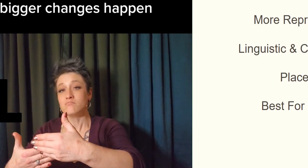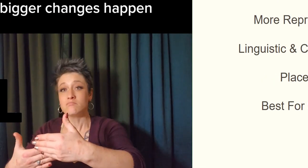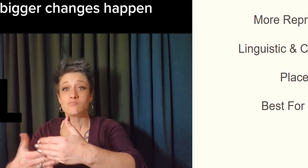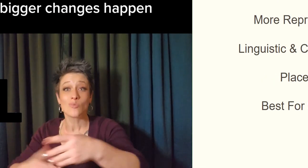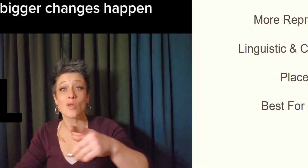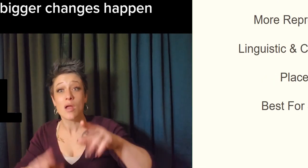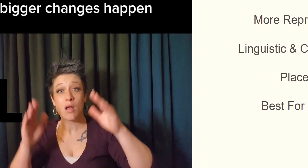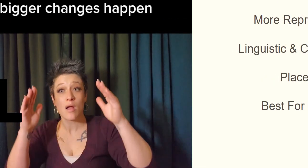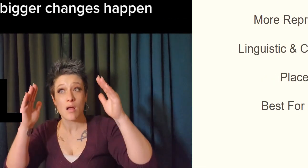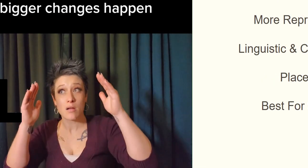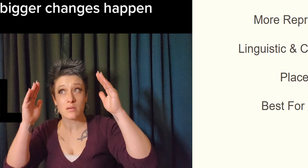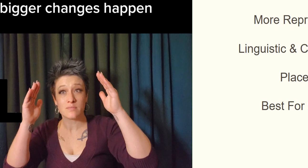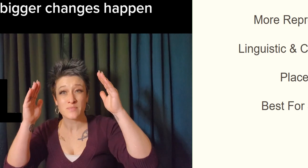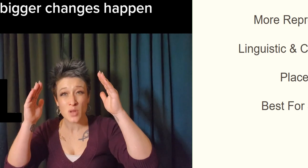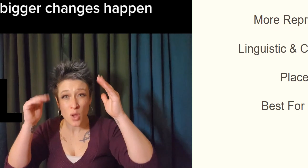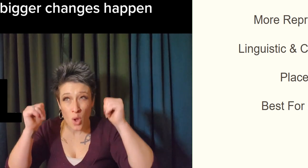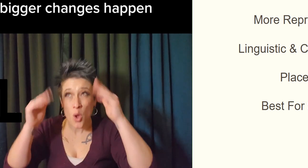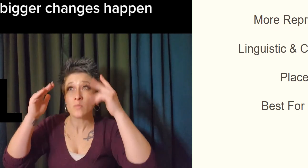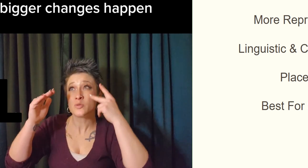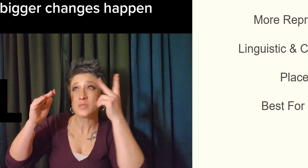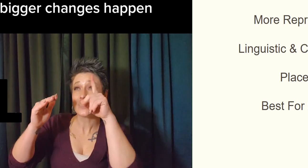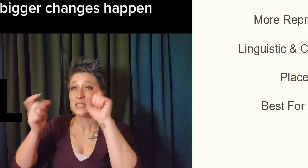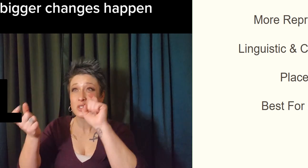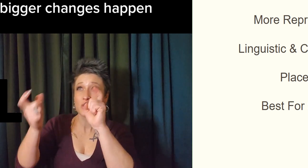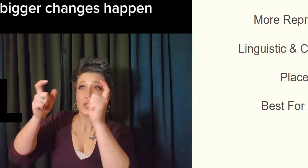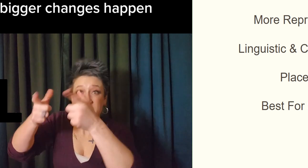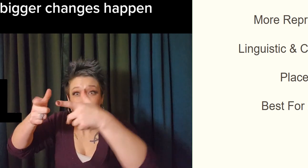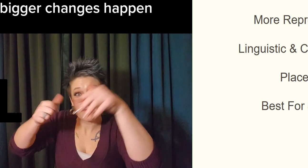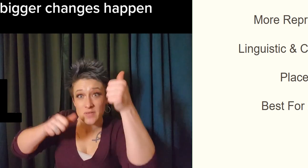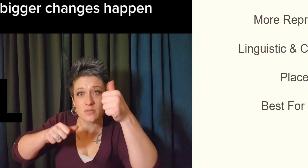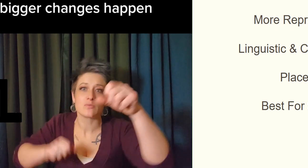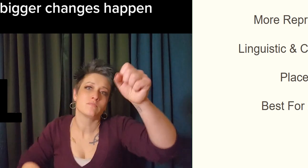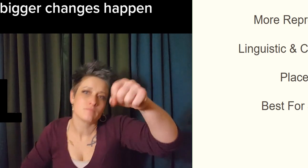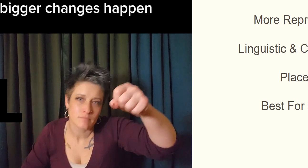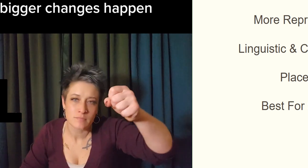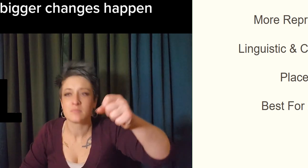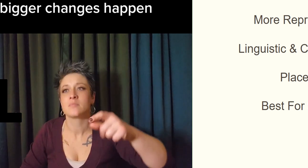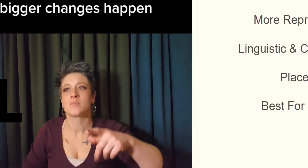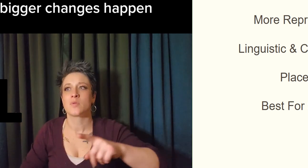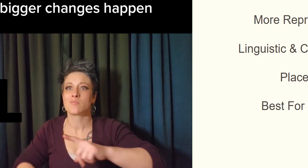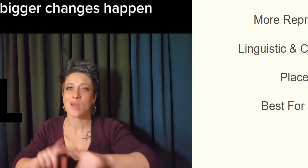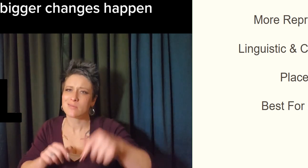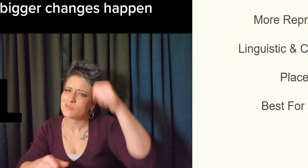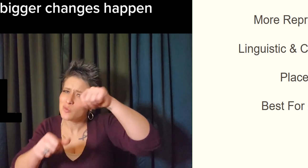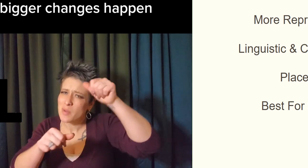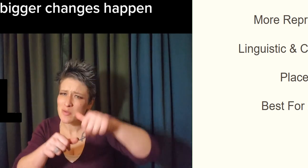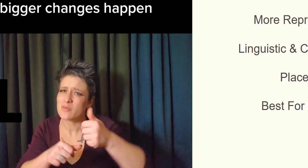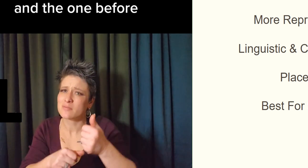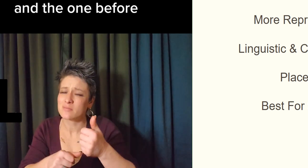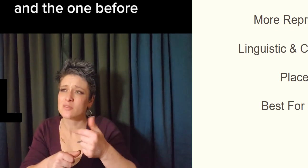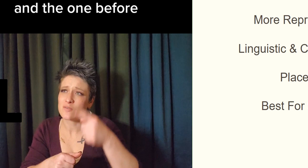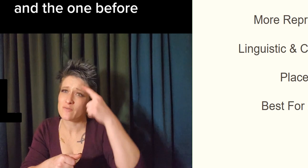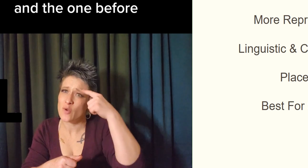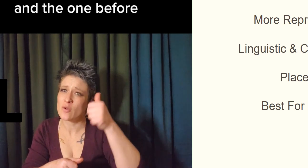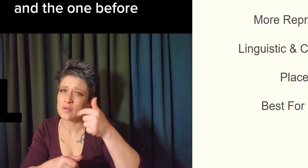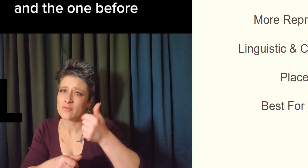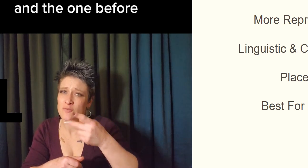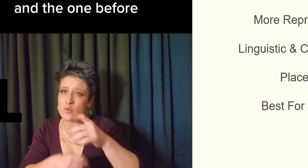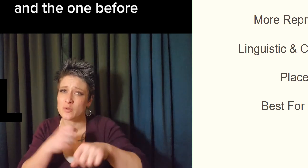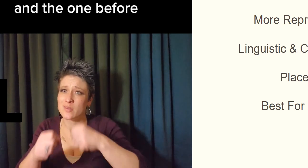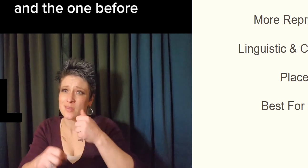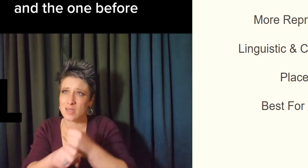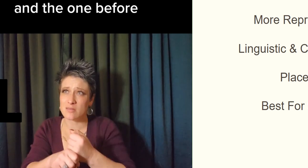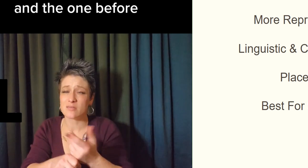Progress is definitely being made, and we hope to see bigger changes happen, yes.